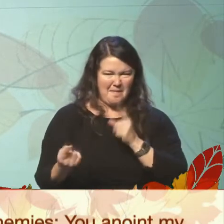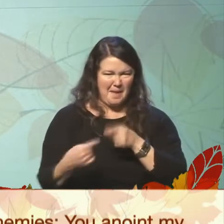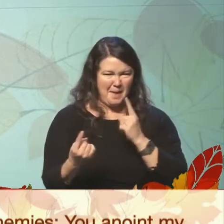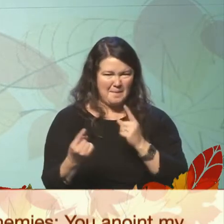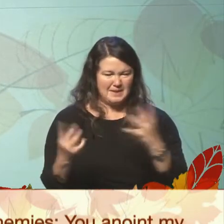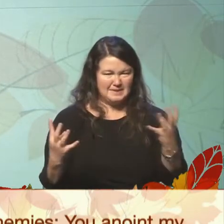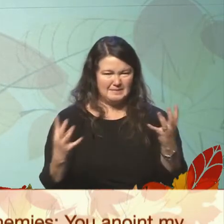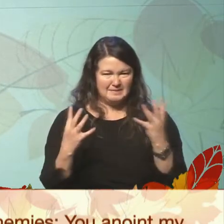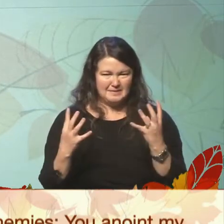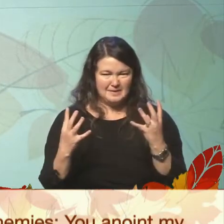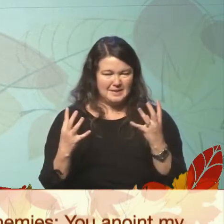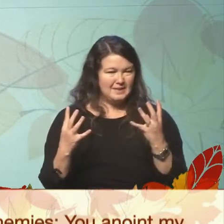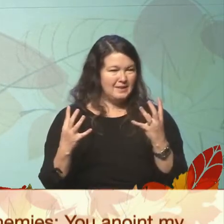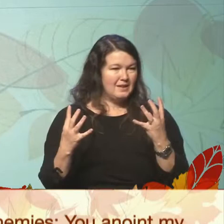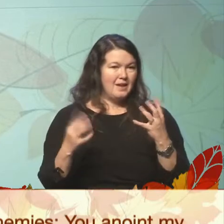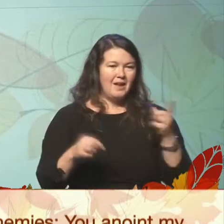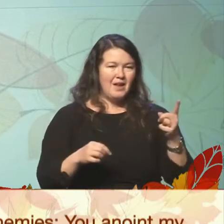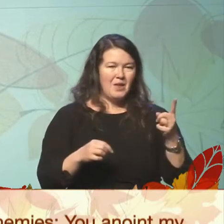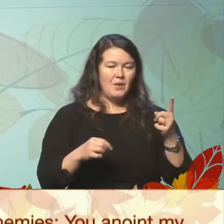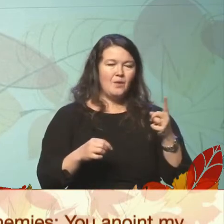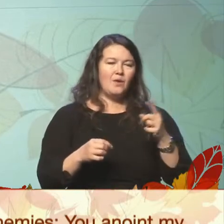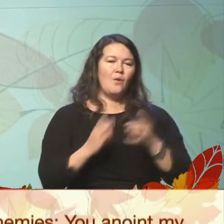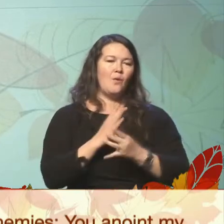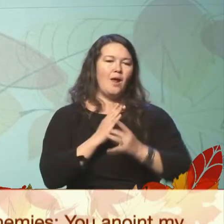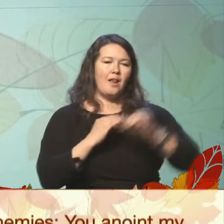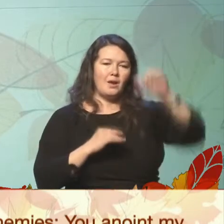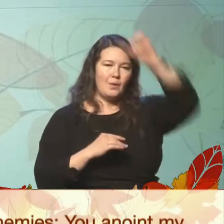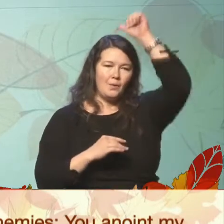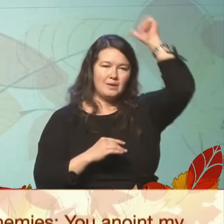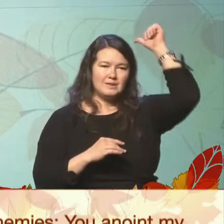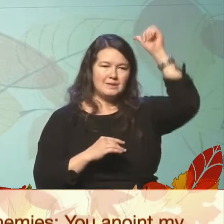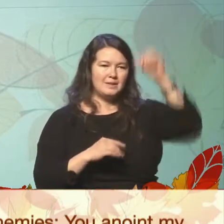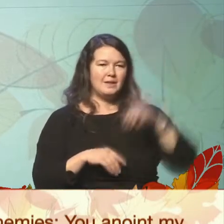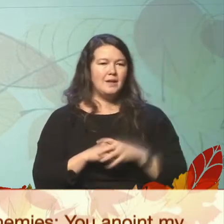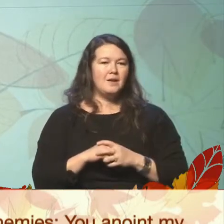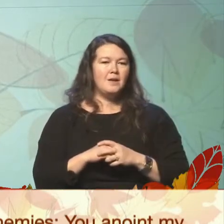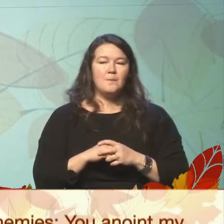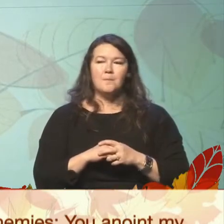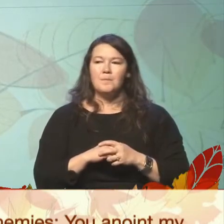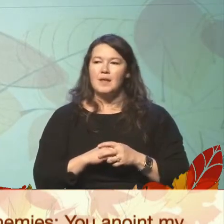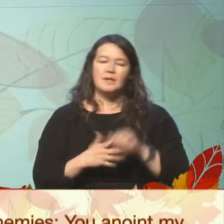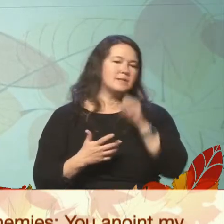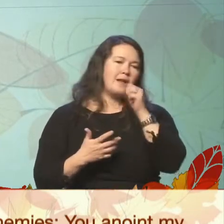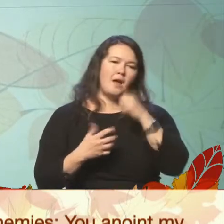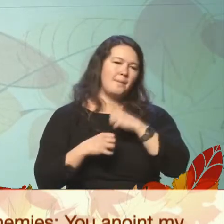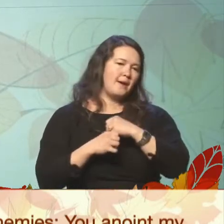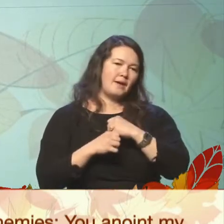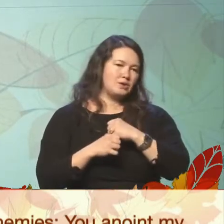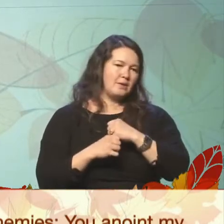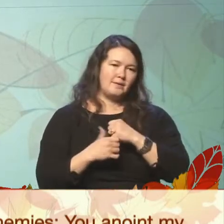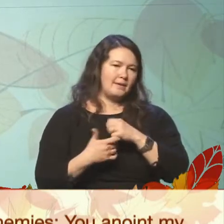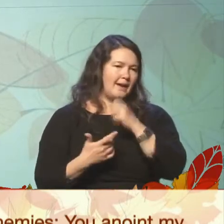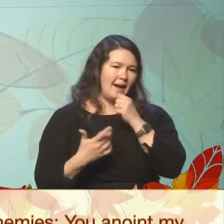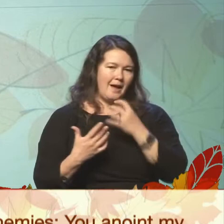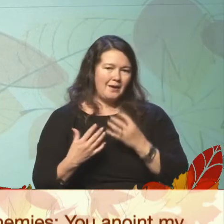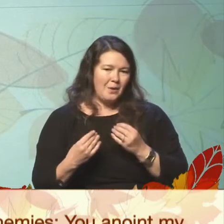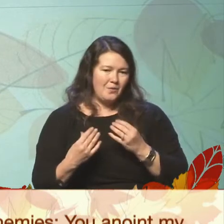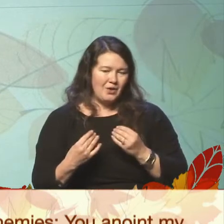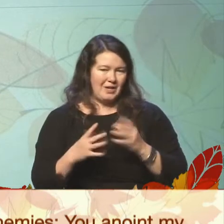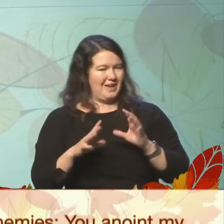a table before me in front of my enemies. You anoint my head with oil. In other words, it's a type of protection and comforting. And my